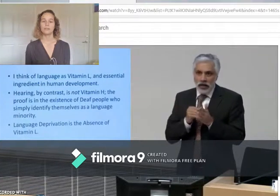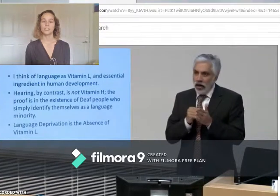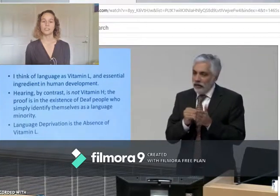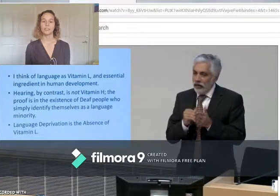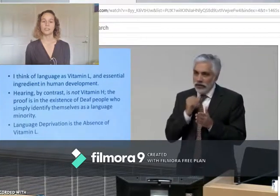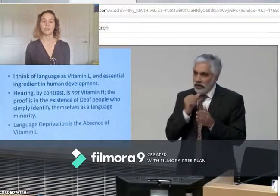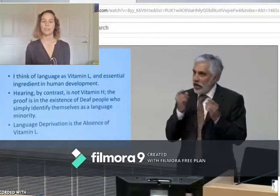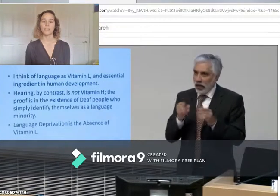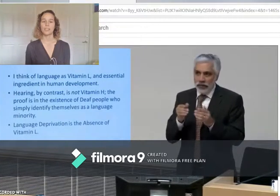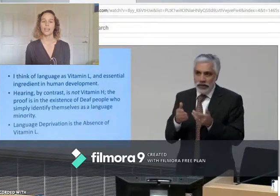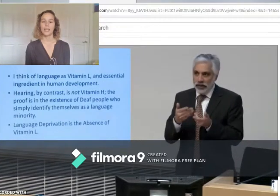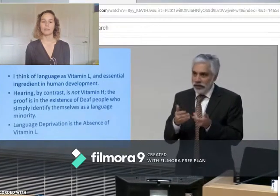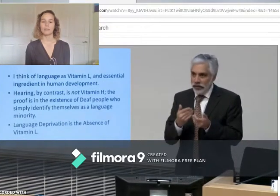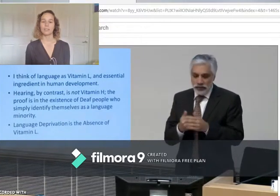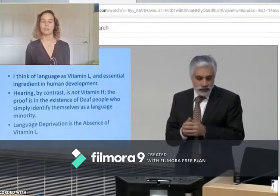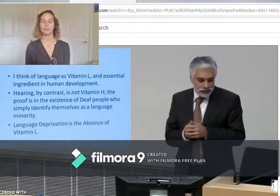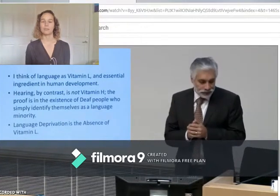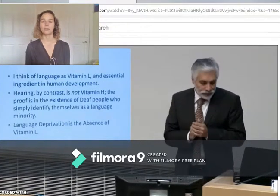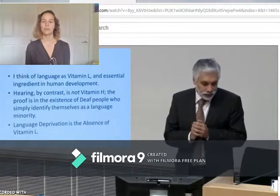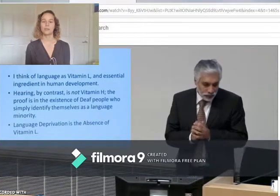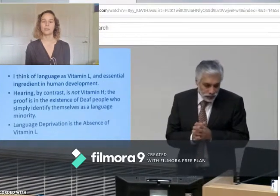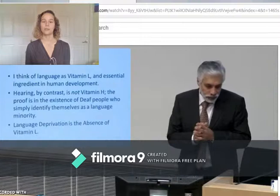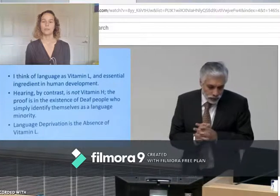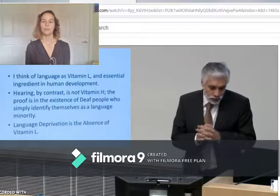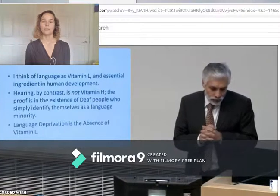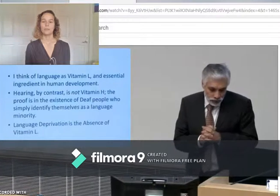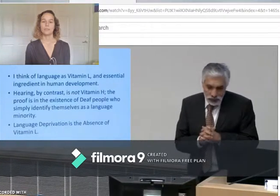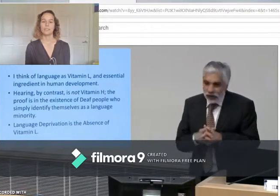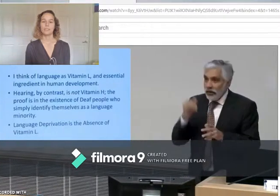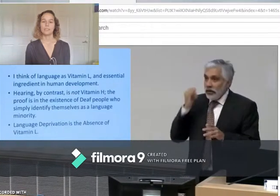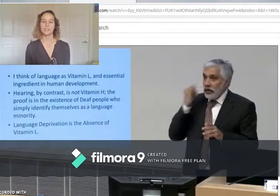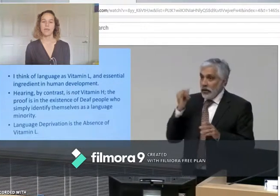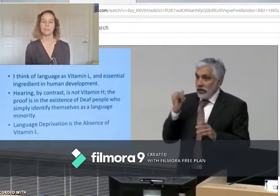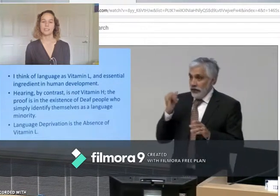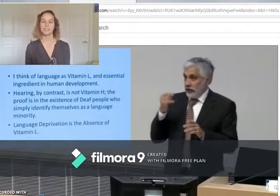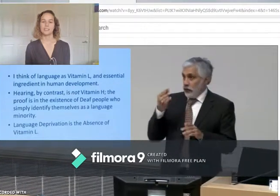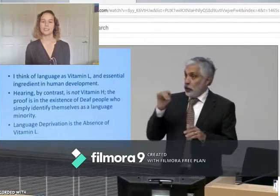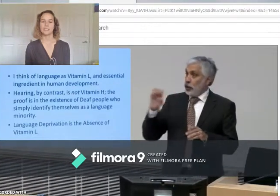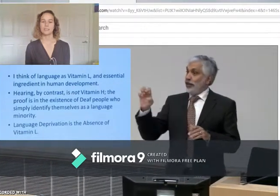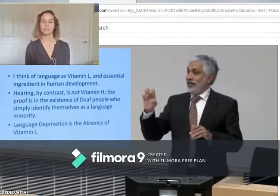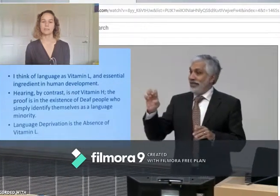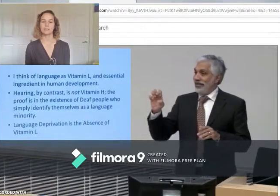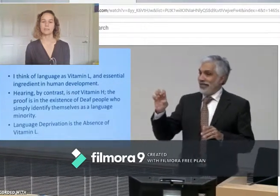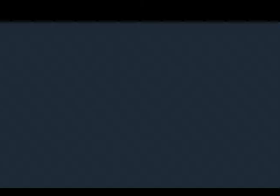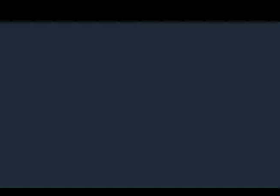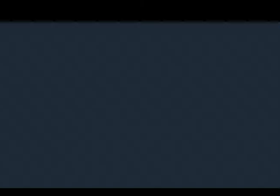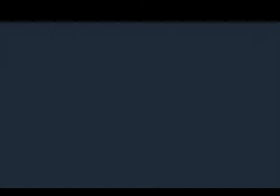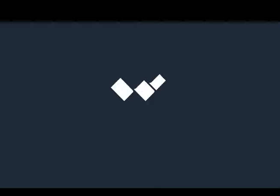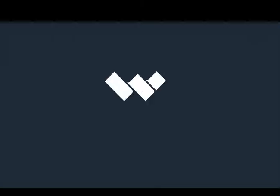Language deprivation can happen with hearing people, but it doesn't happen as easily.